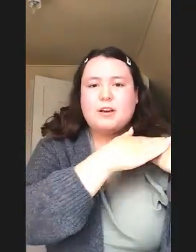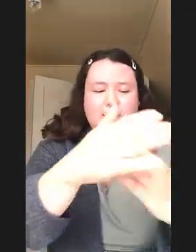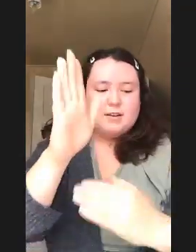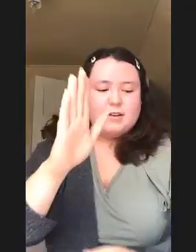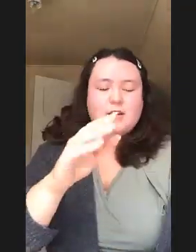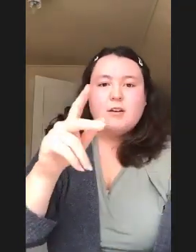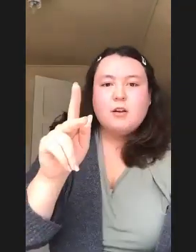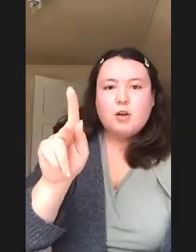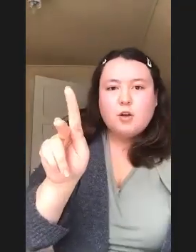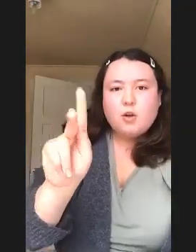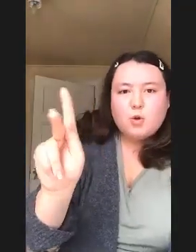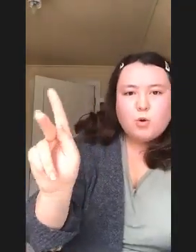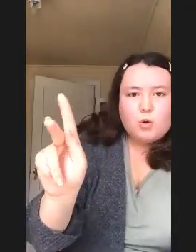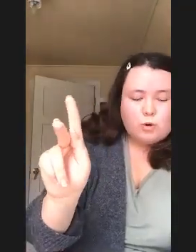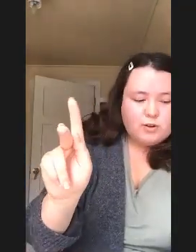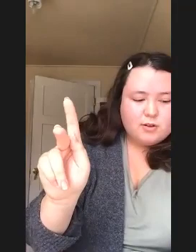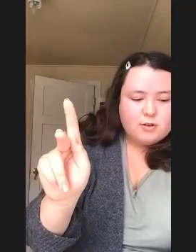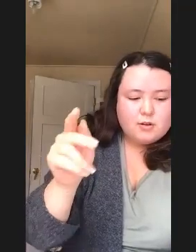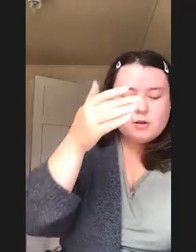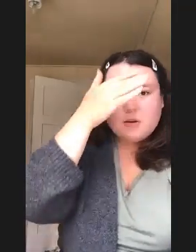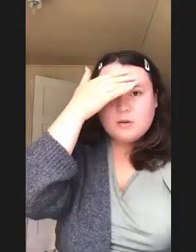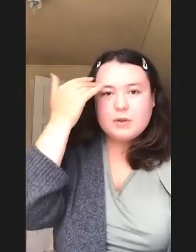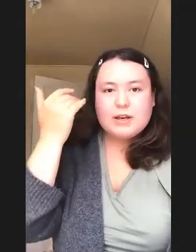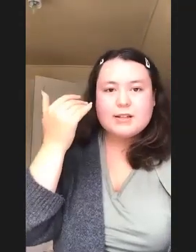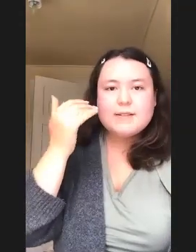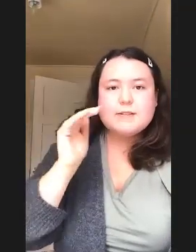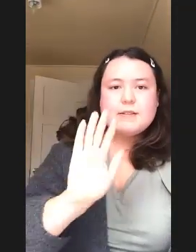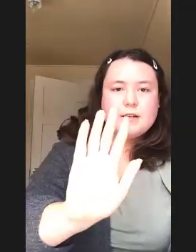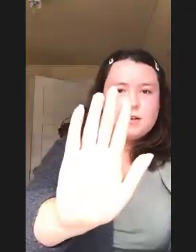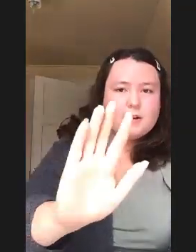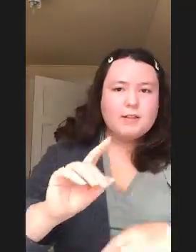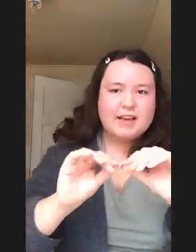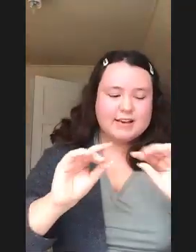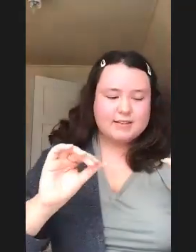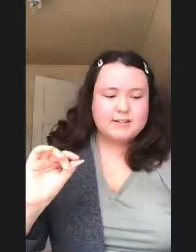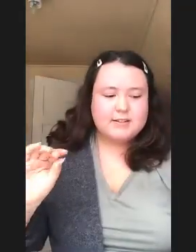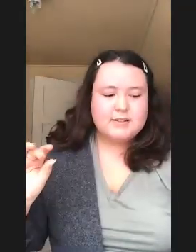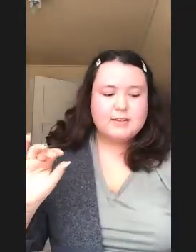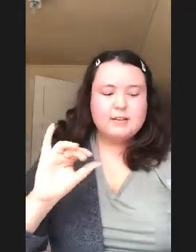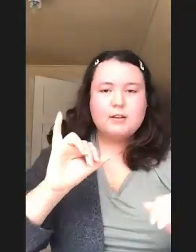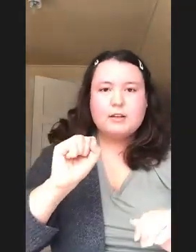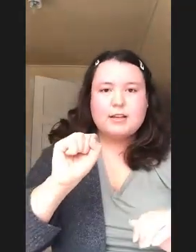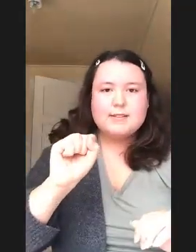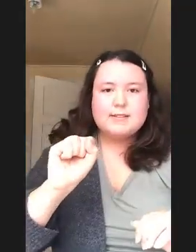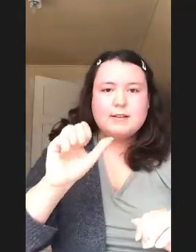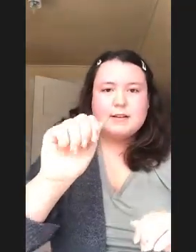beloved Kulu, because your land is